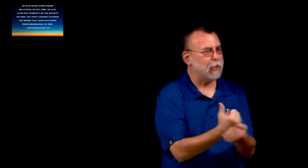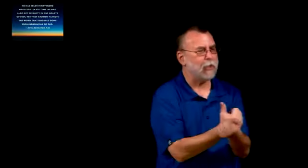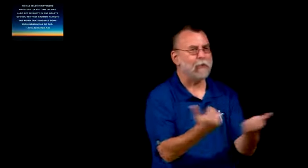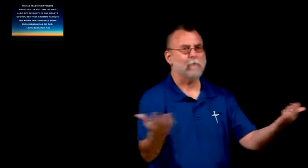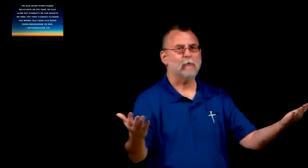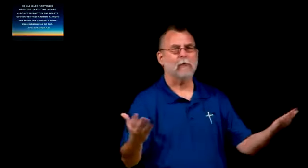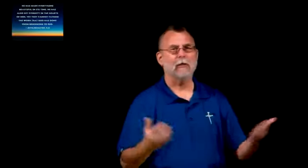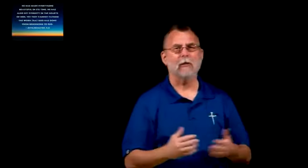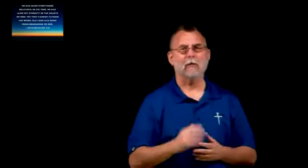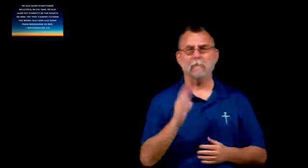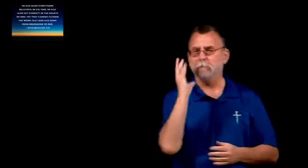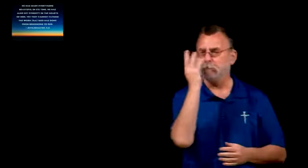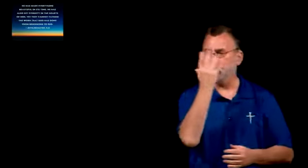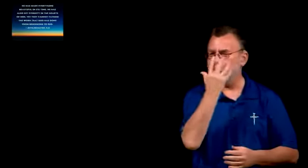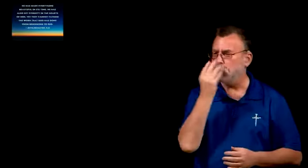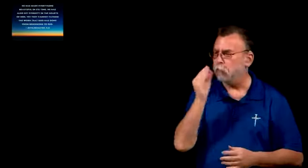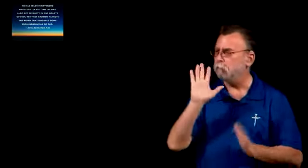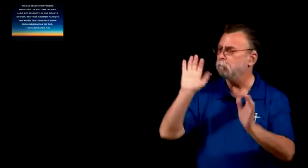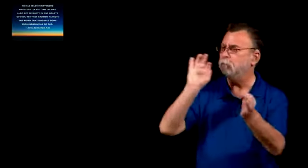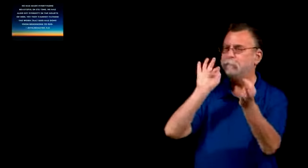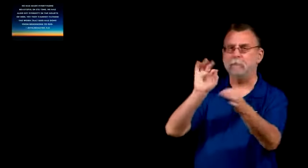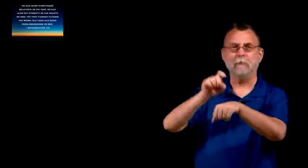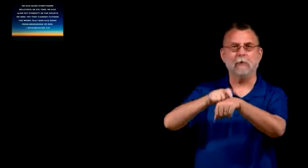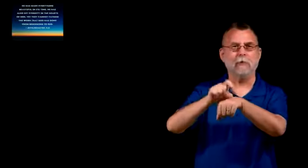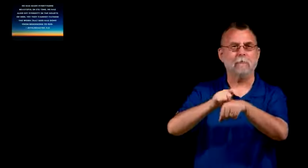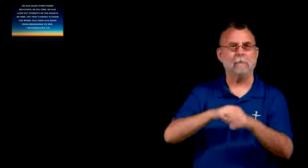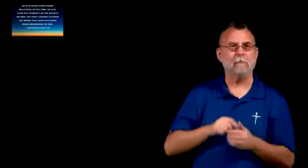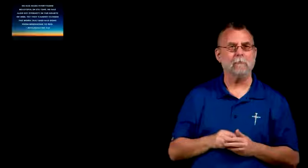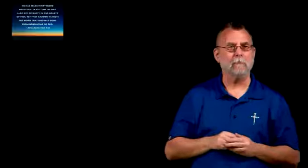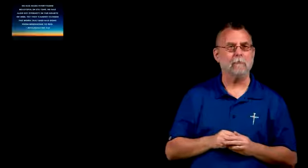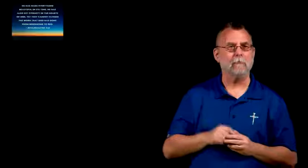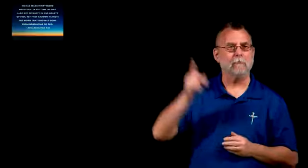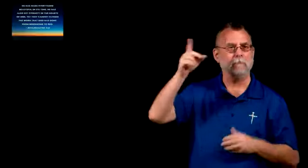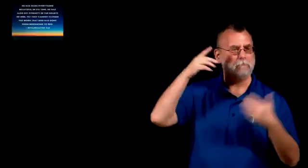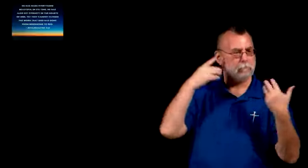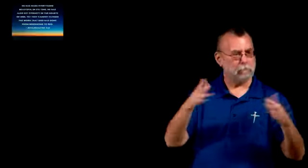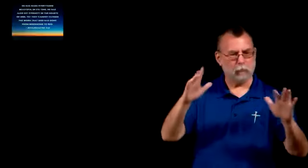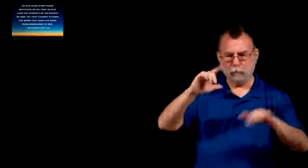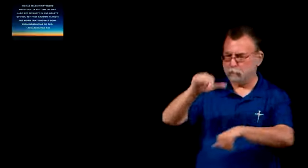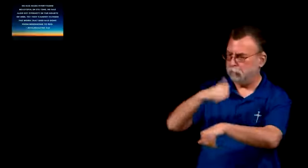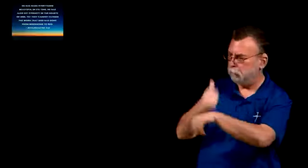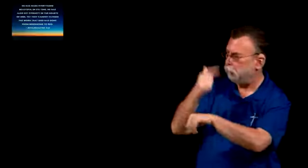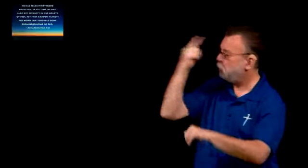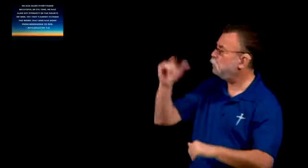Ecclesiastes chapter 3, verse 11. He has made everything beautiful in its